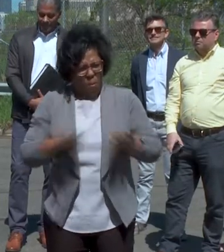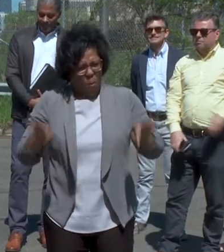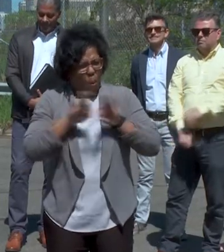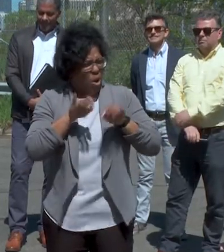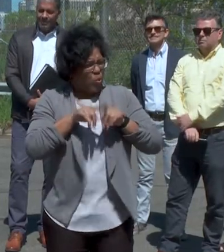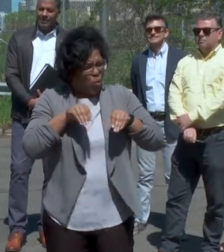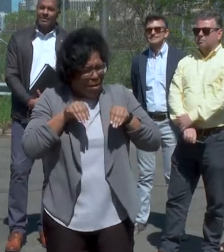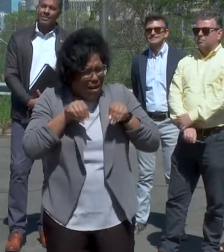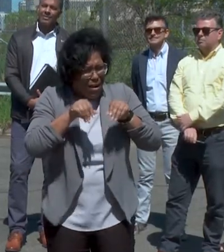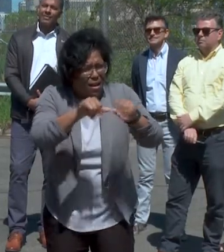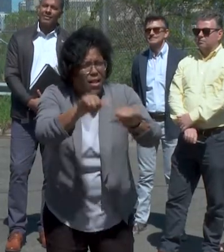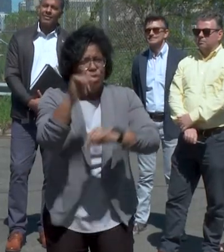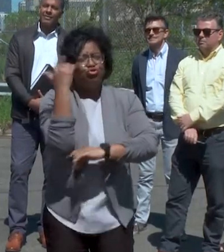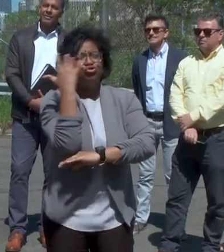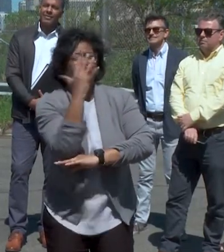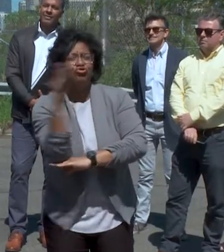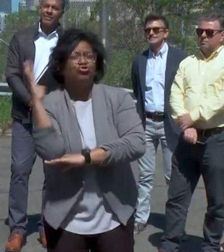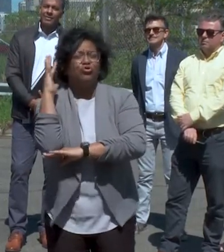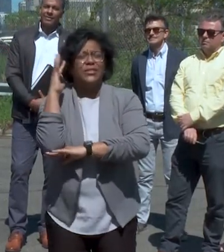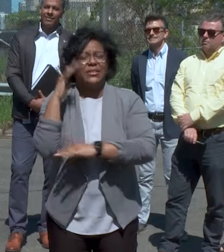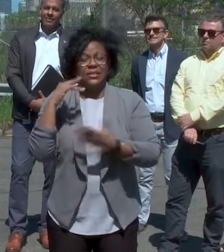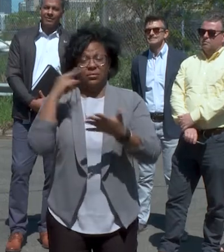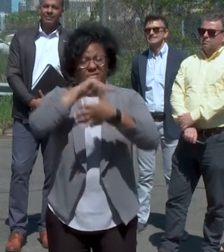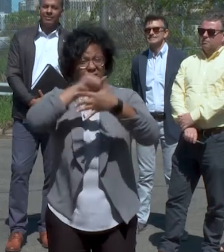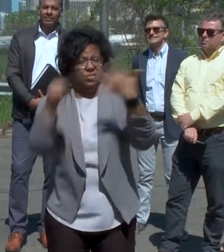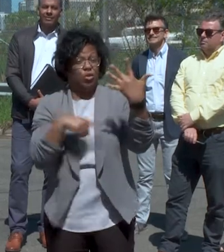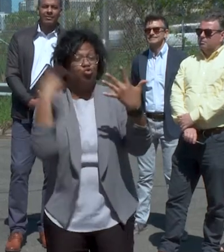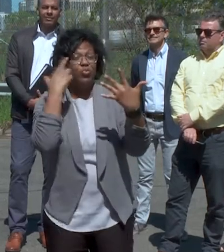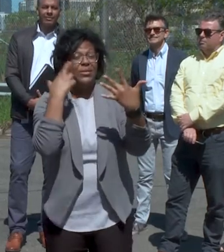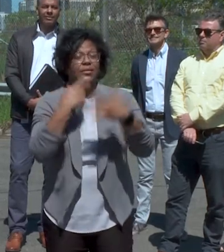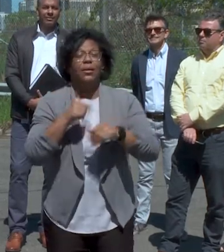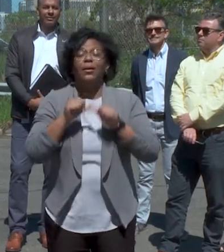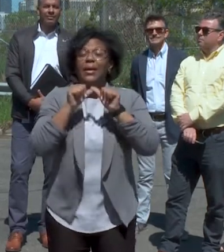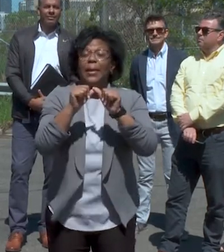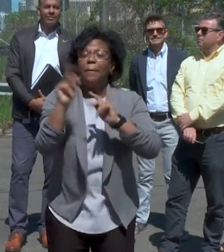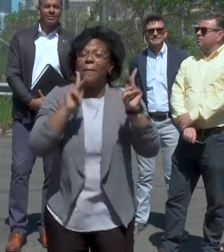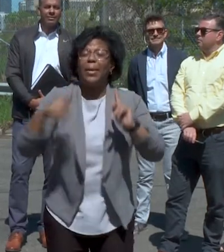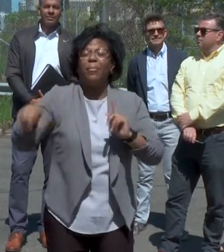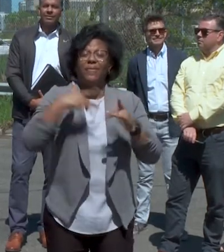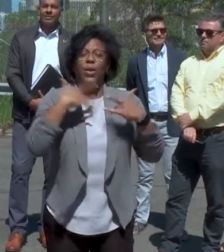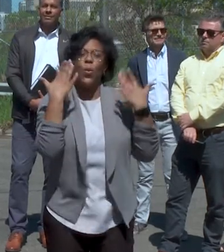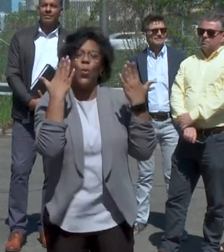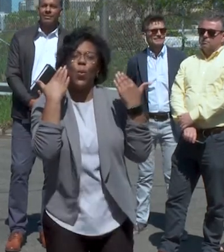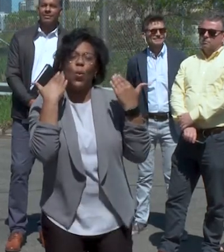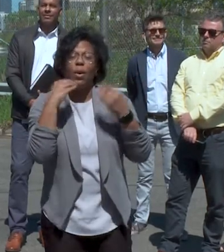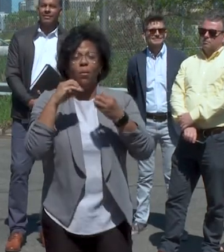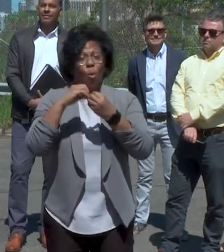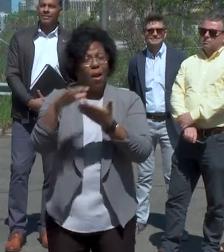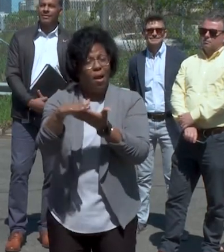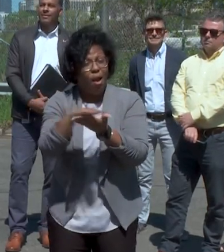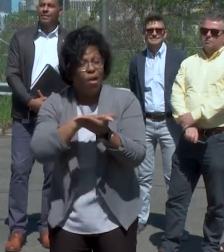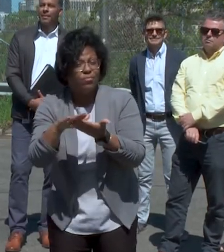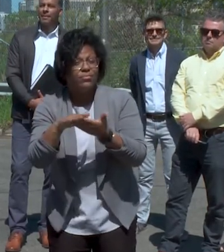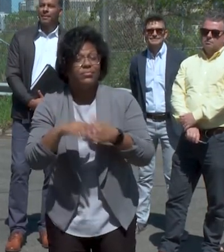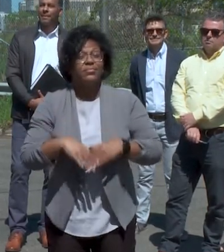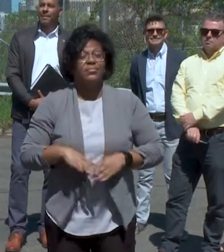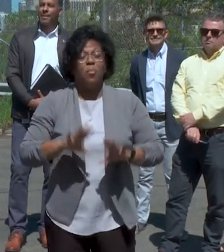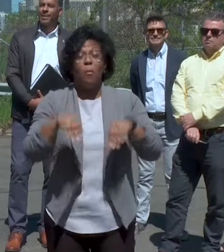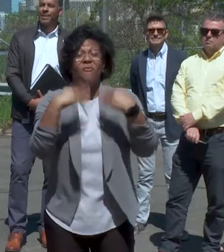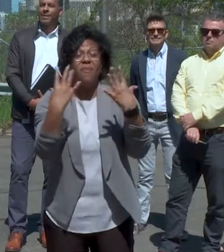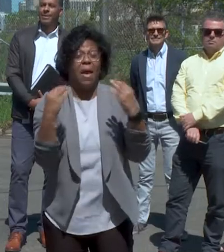It will keep residents cooler, the air cleaner, and provide important habitat for wildlife.